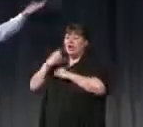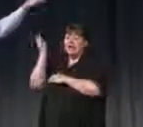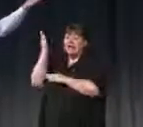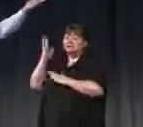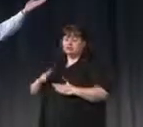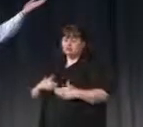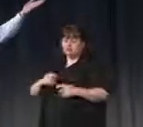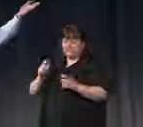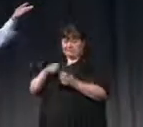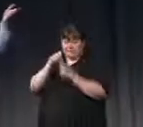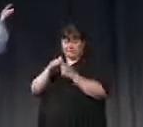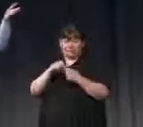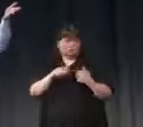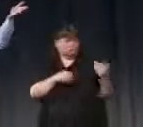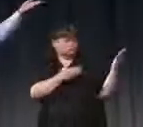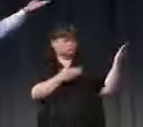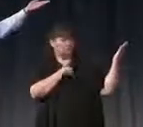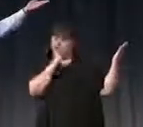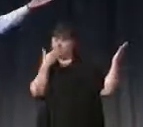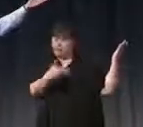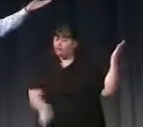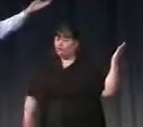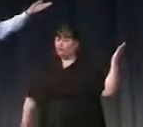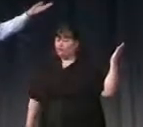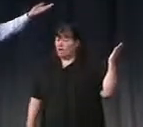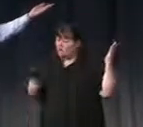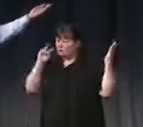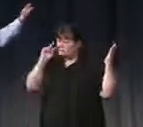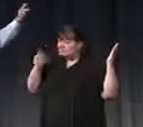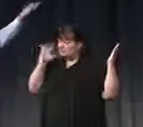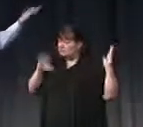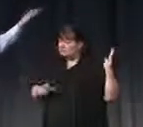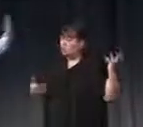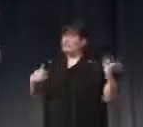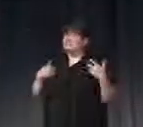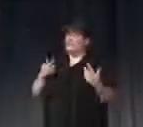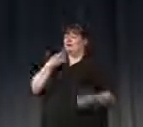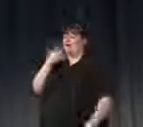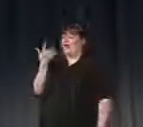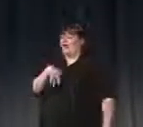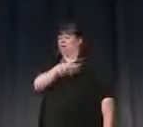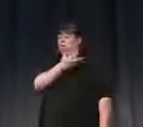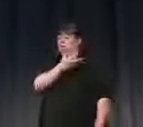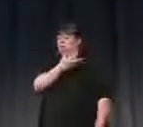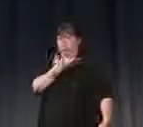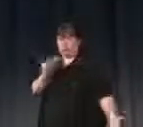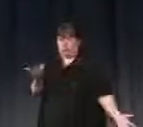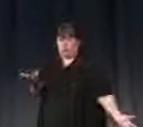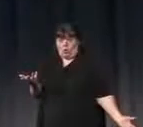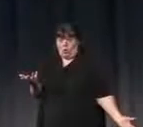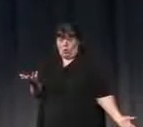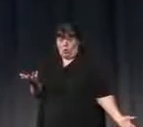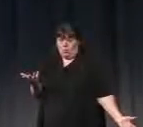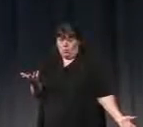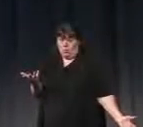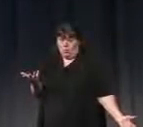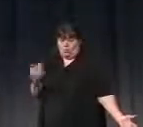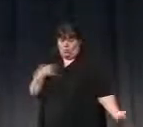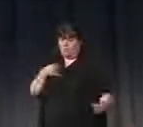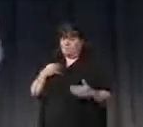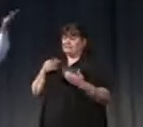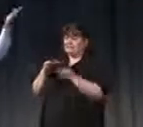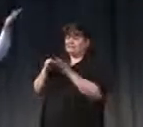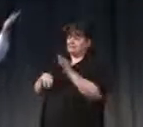not explicit in the waveform, in the sense that if I just show you that picture and I ask you what's there, well, you don't know. And if we run simple